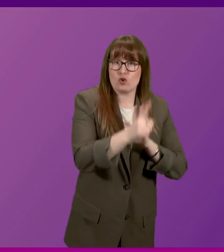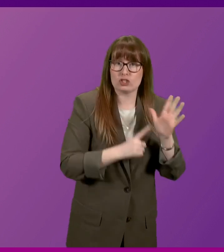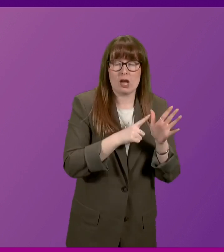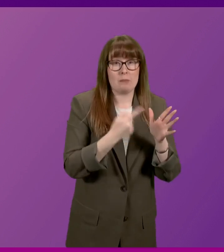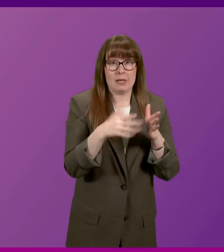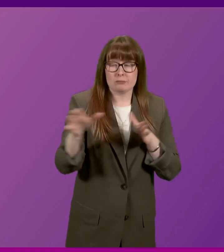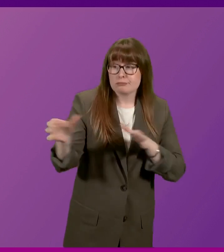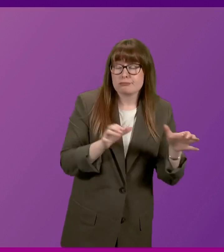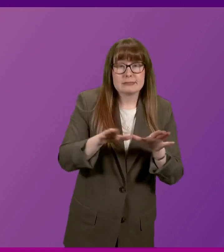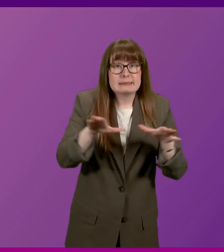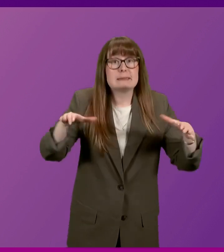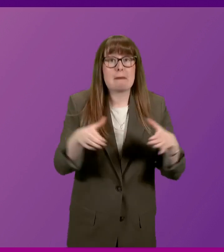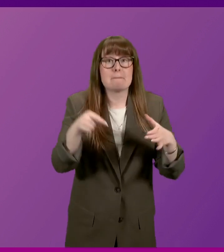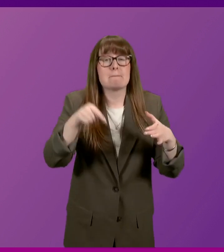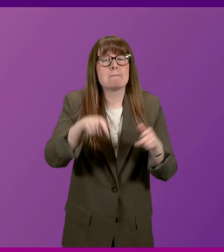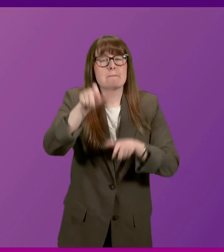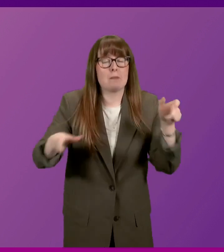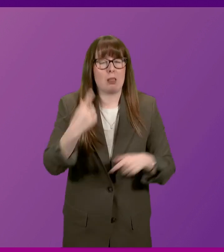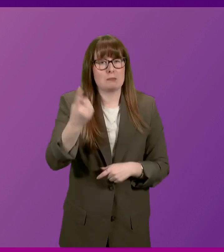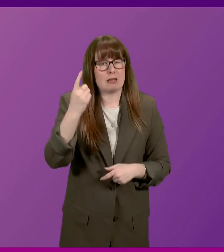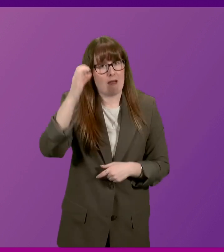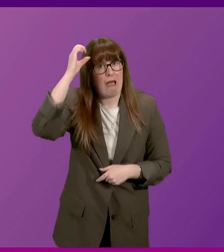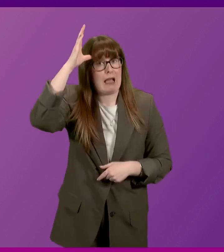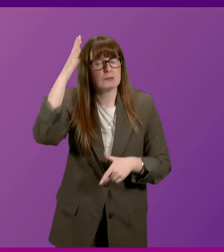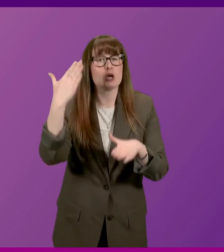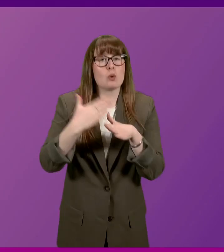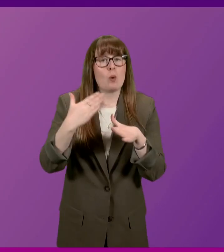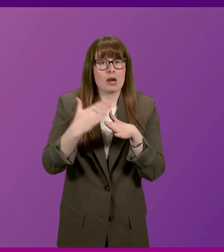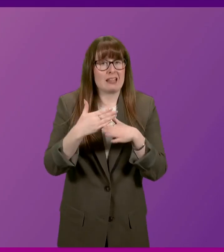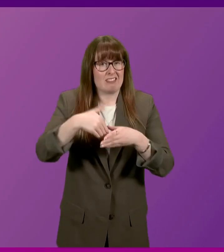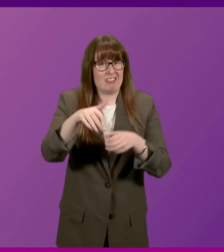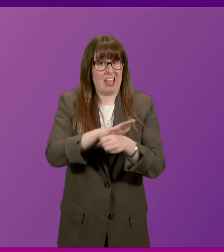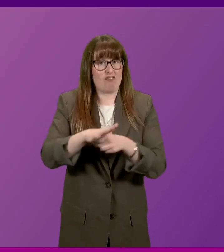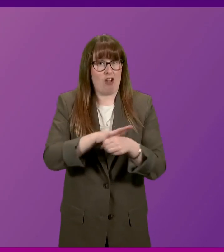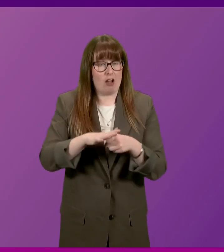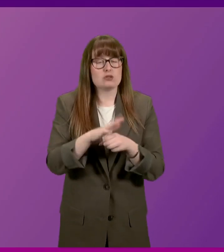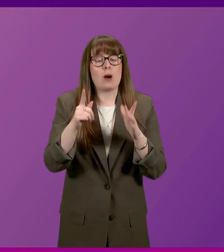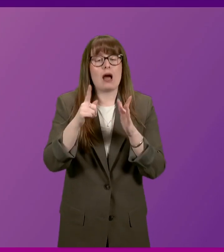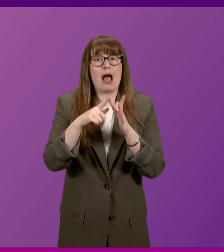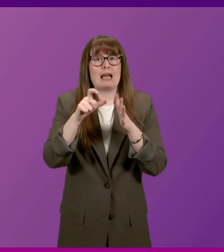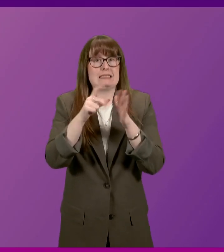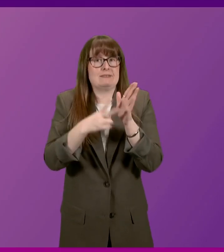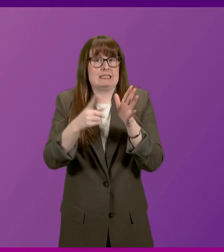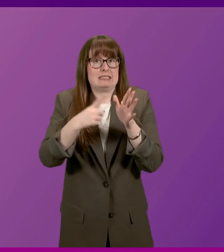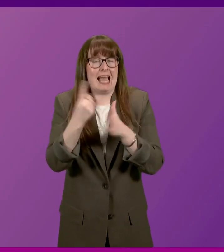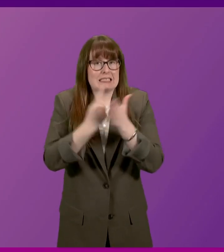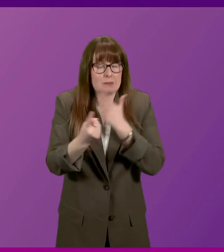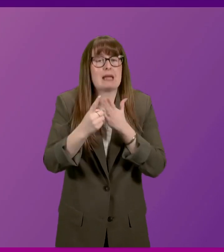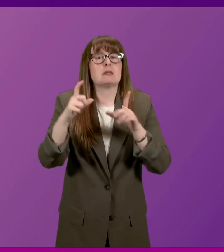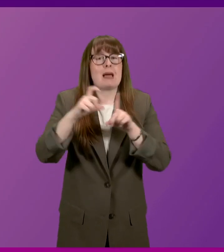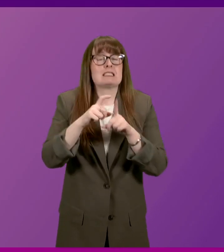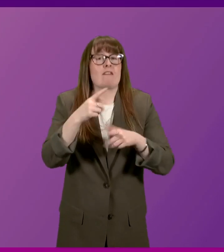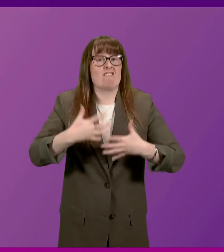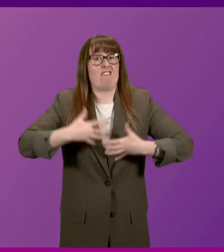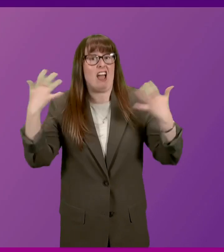team of people who had expertise of working, there's some IDVAs, independent domestic violence advisors